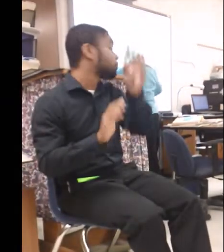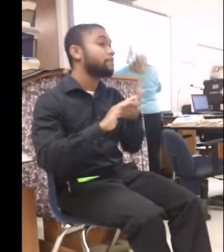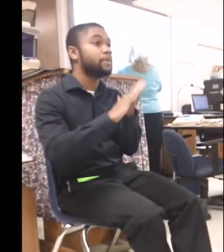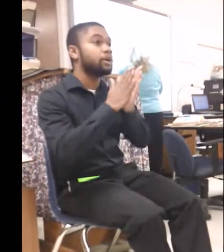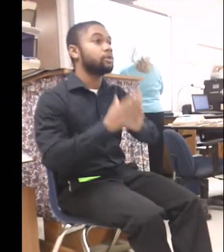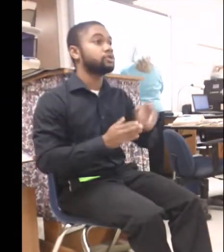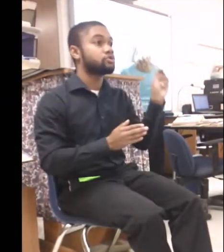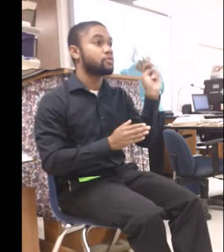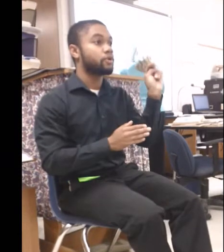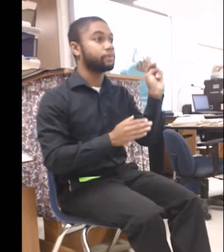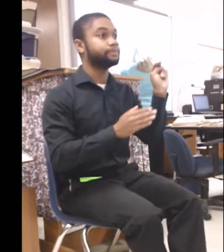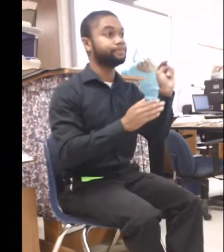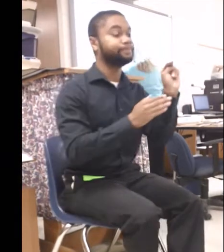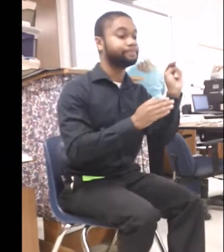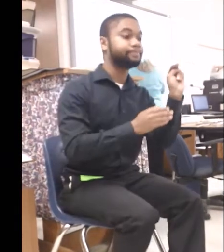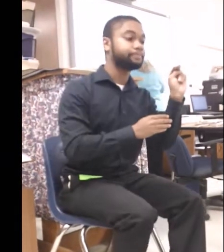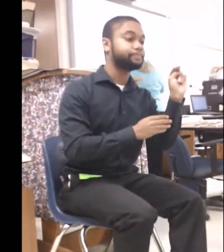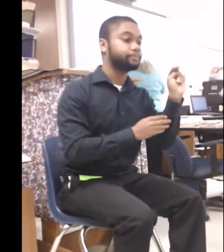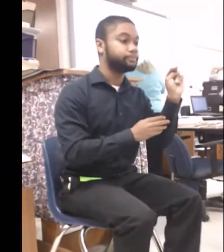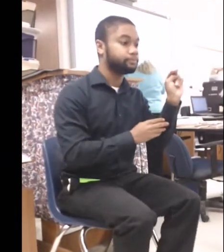numerator.